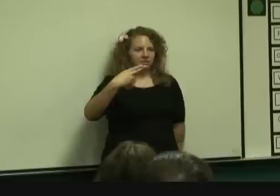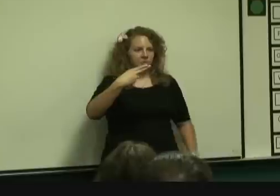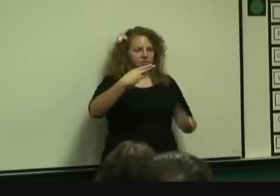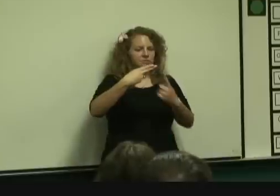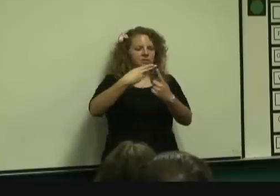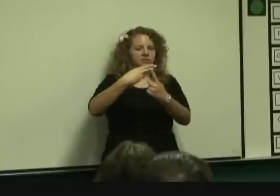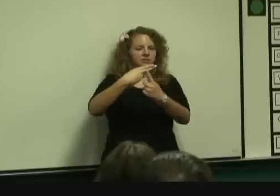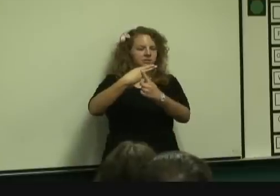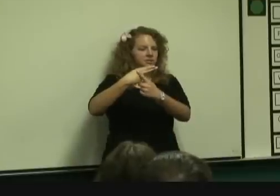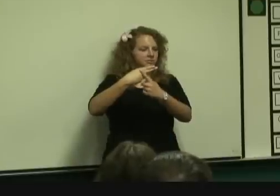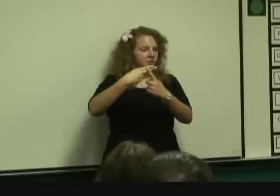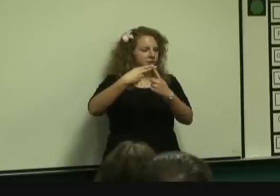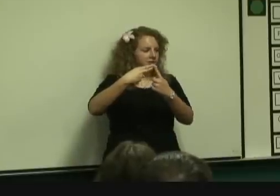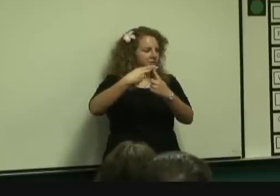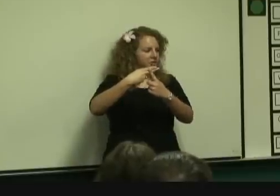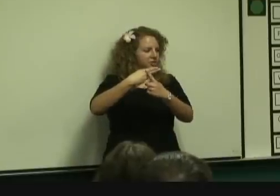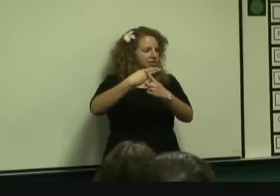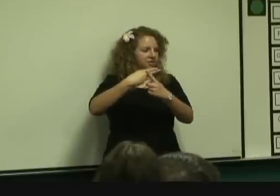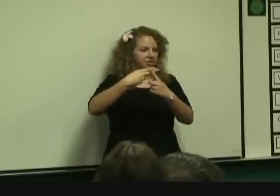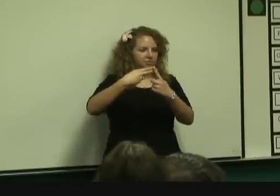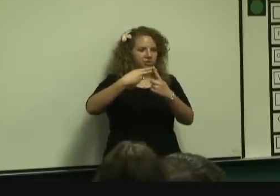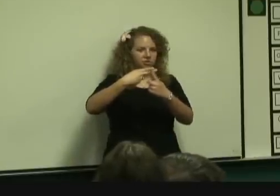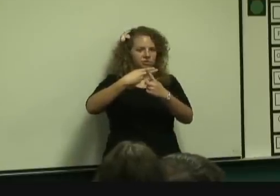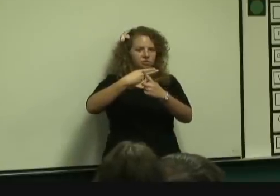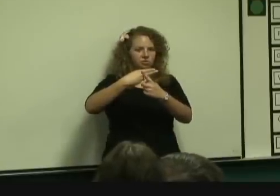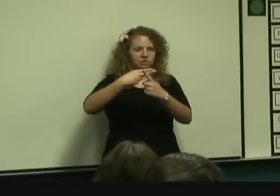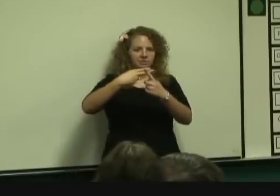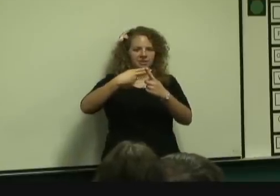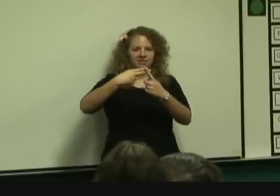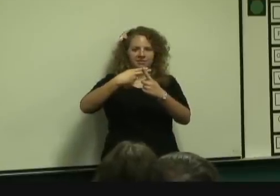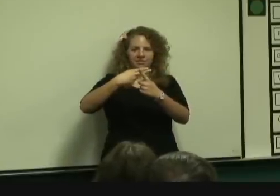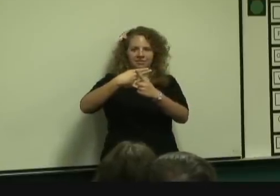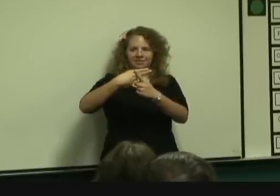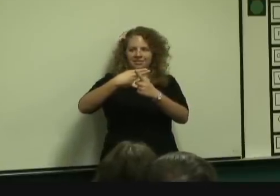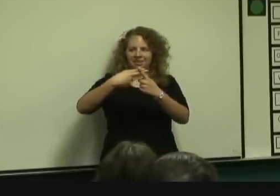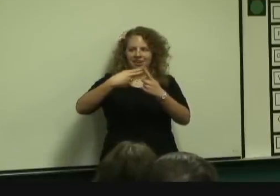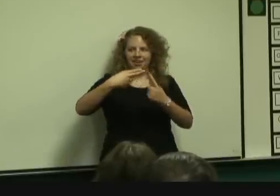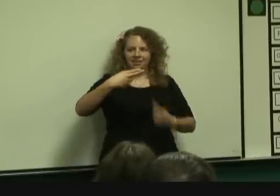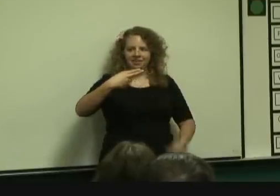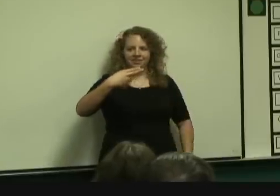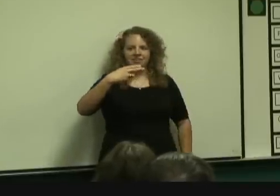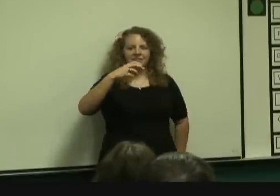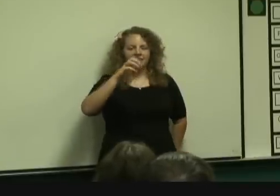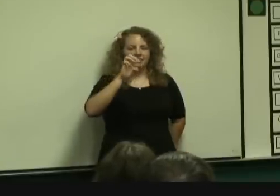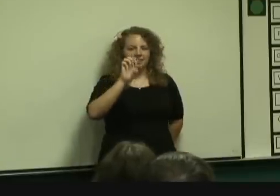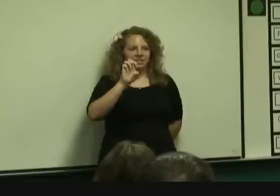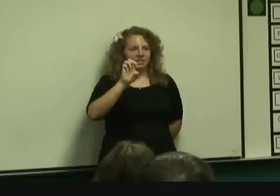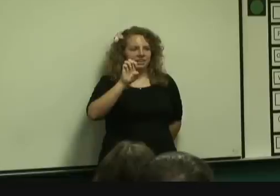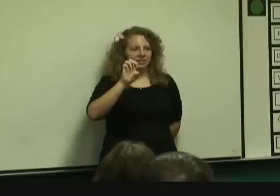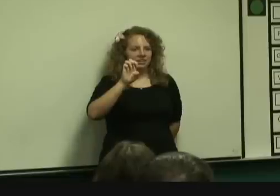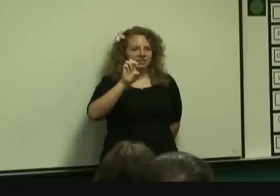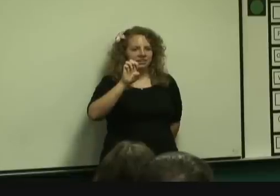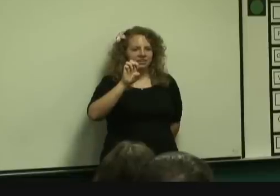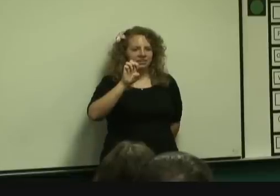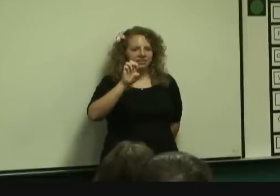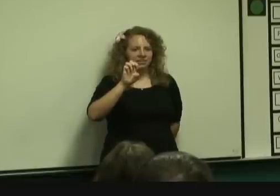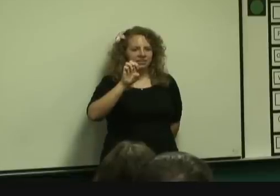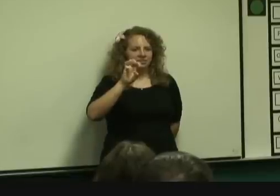And I'm going to be able to see the front part of it just like that. So make sure it's turned towards me. Yeah. And then E,